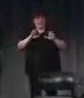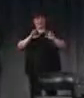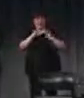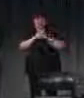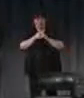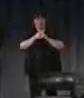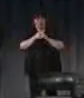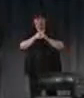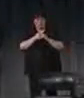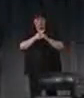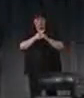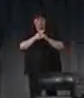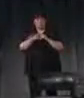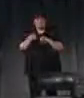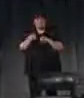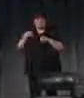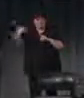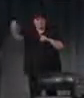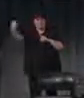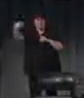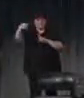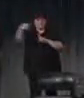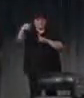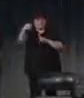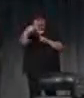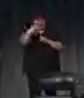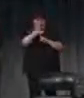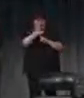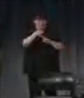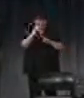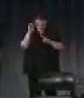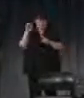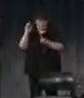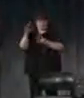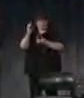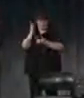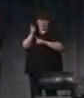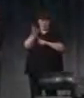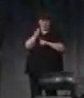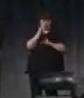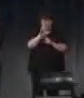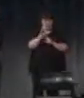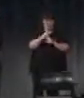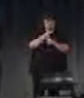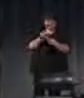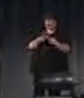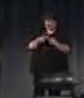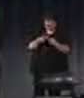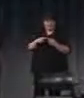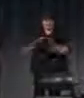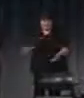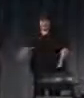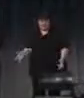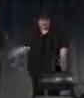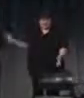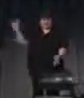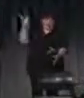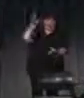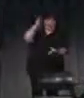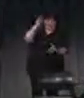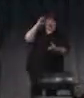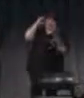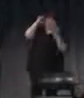like how you take this succession of present moments that don't make sense and kind of